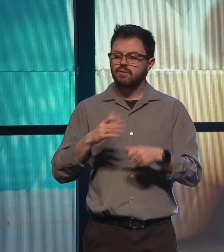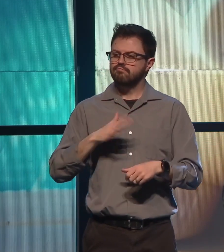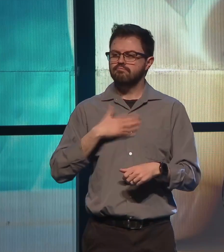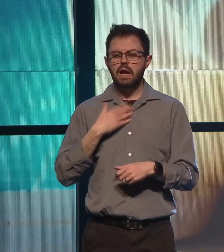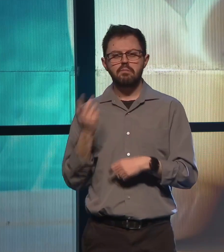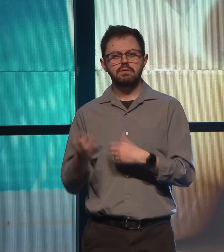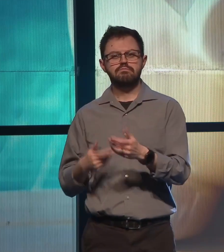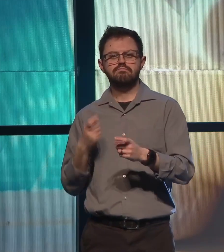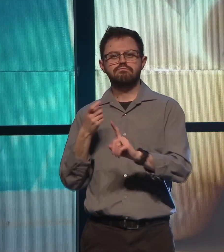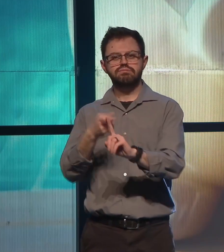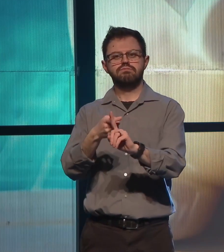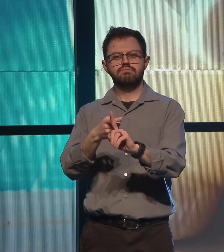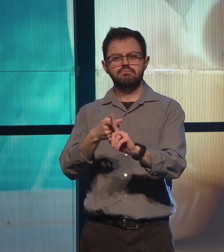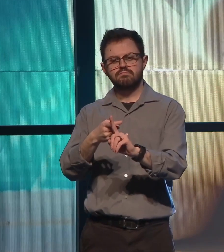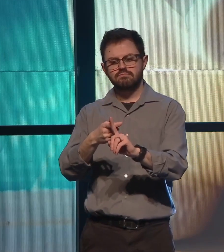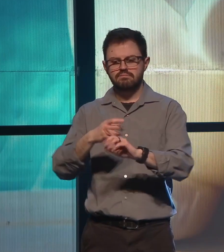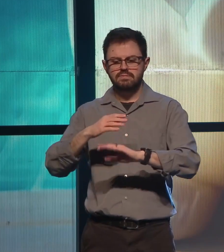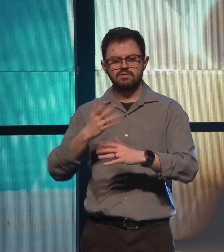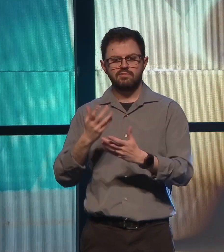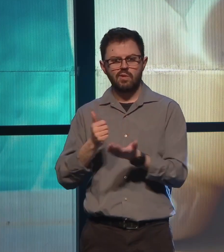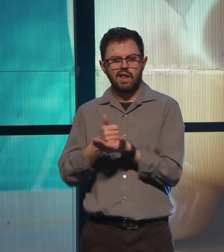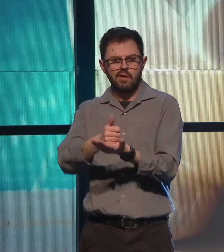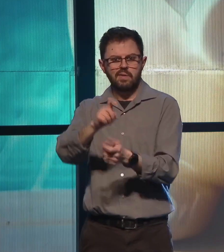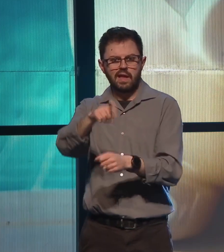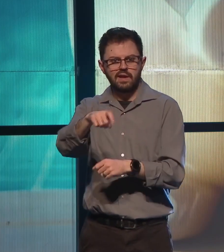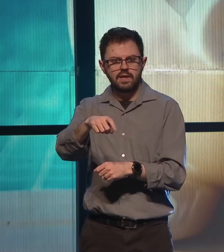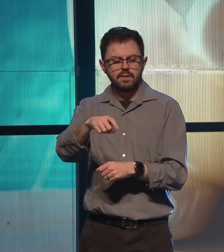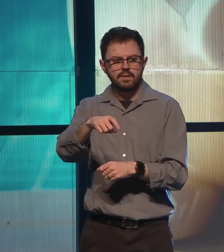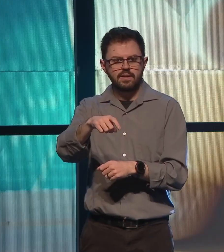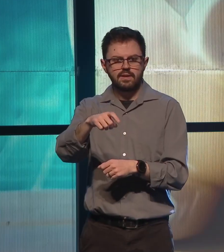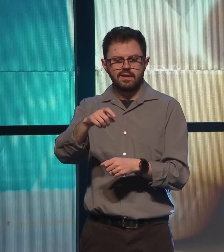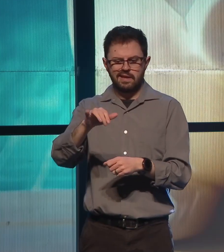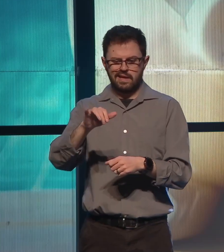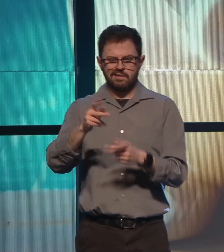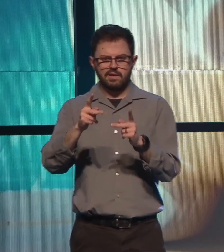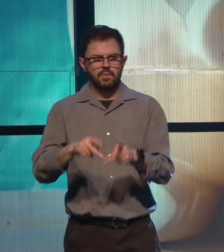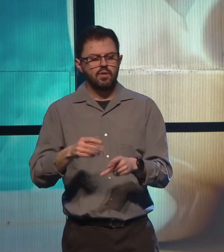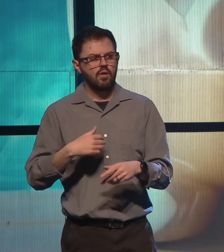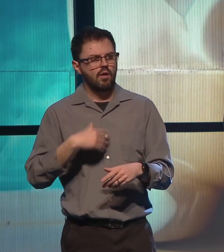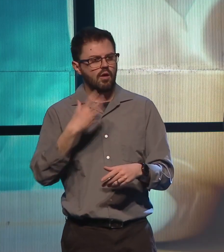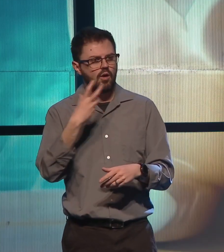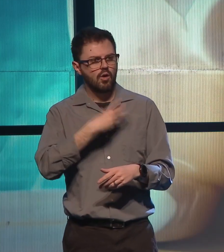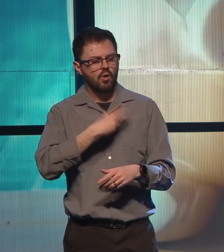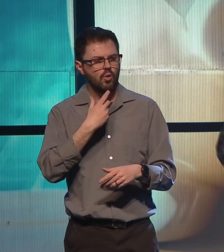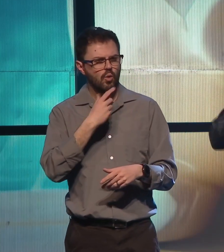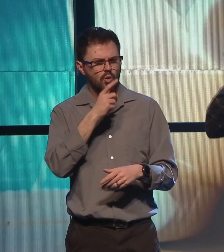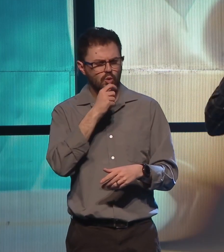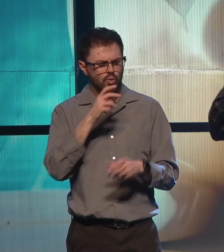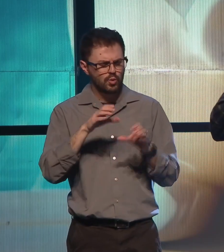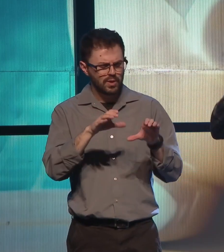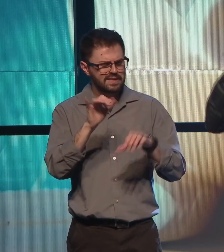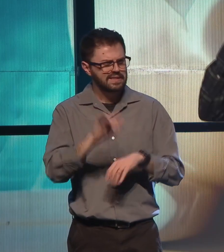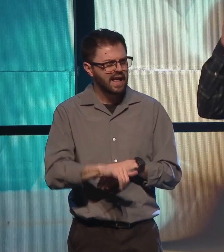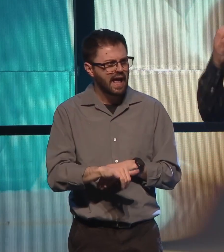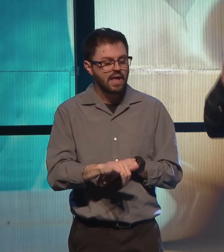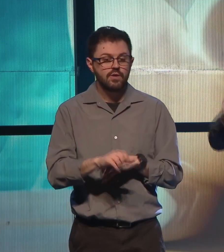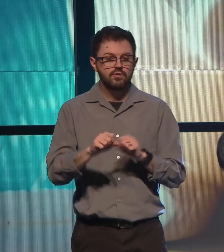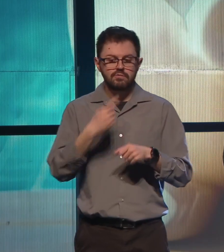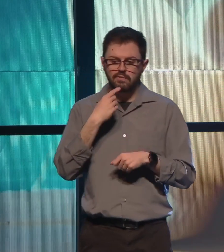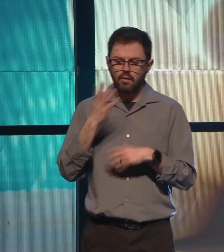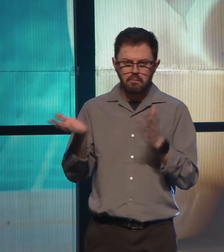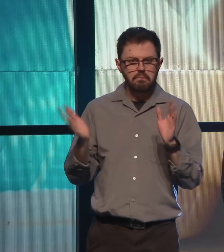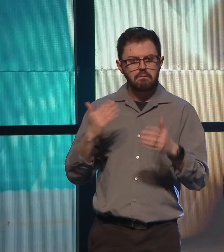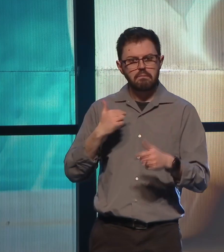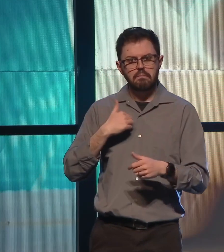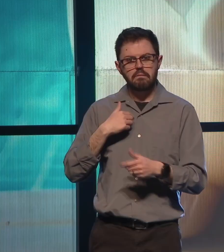when somebody is blown away by that, because who does that, you get to say, well, I live my life by a